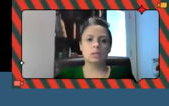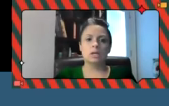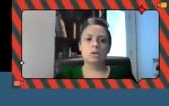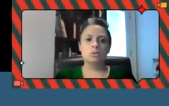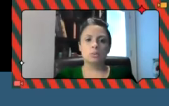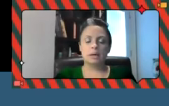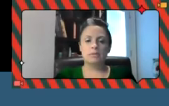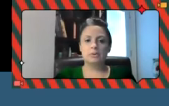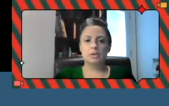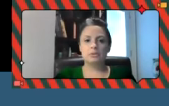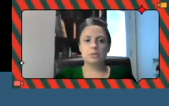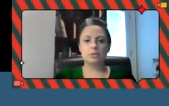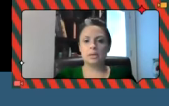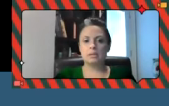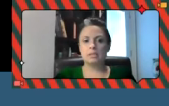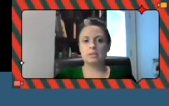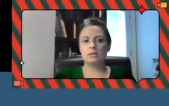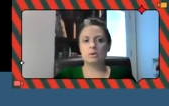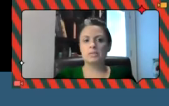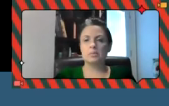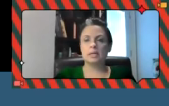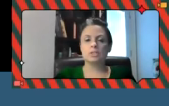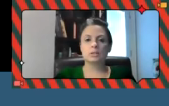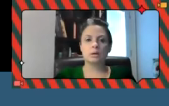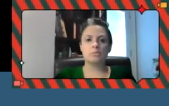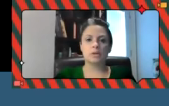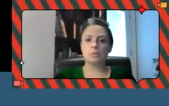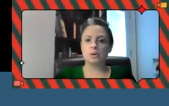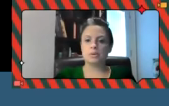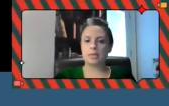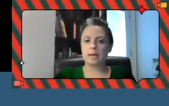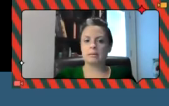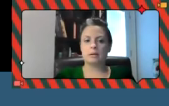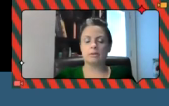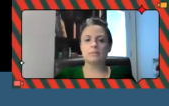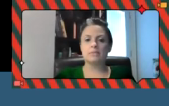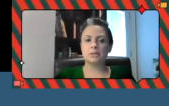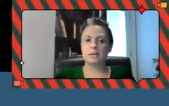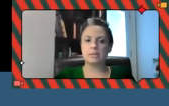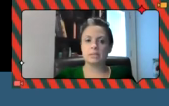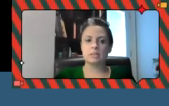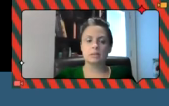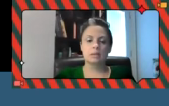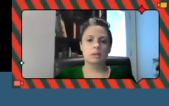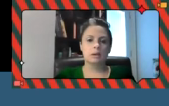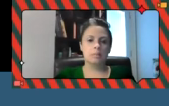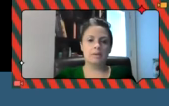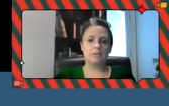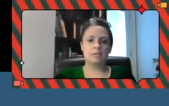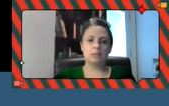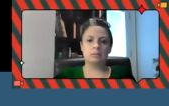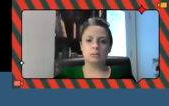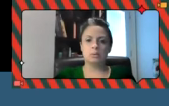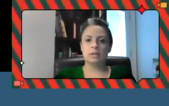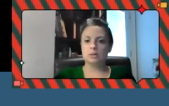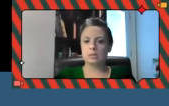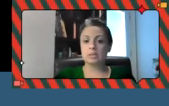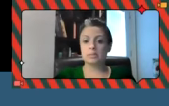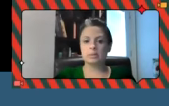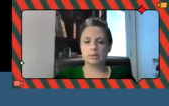what we have in front of you is the covid dph framework that the governor announces um every single